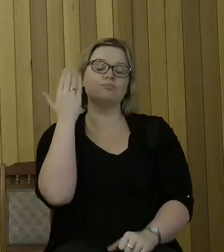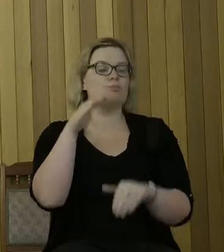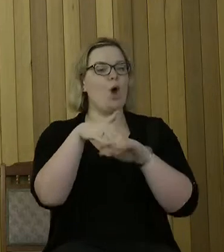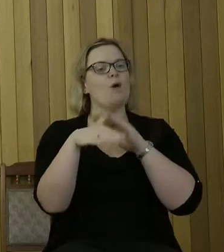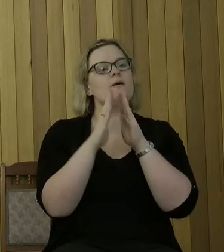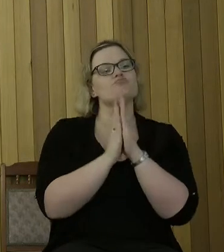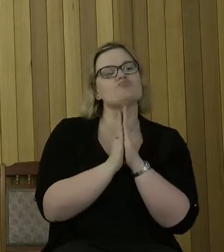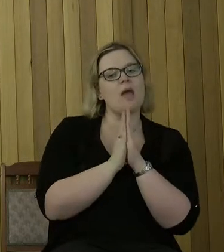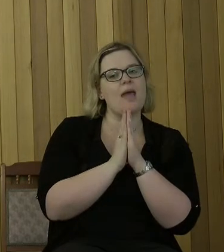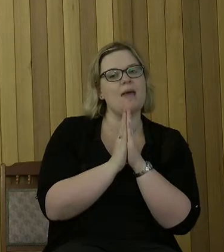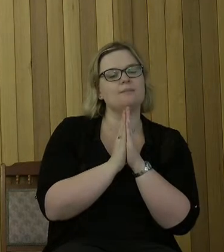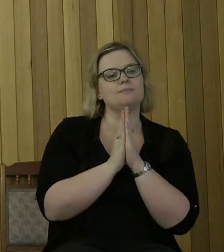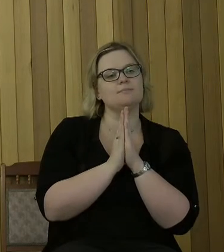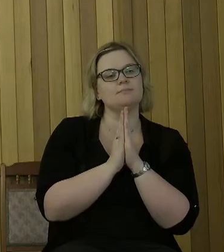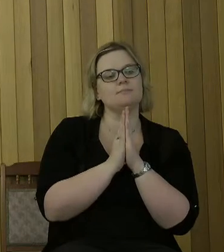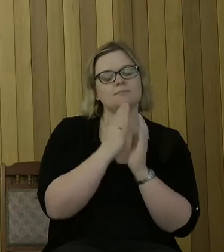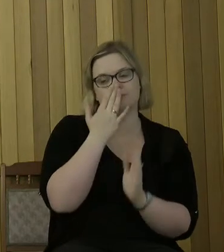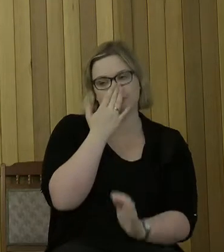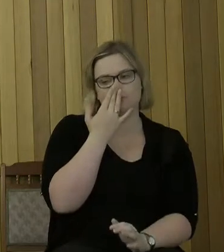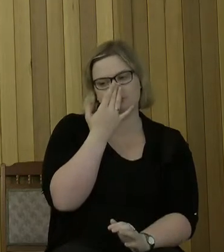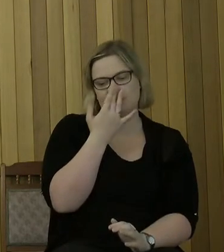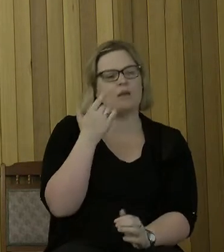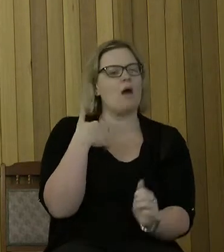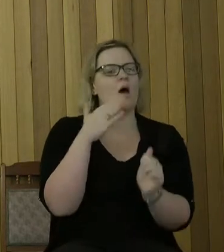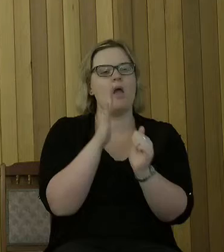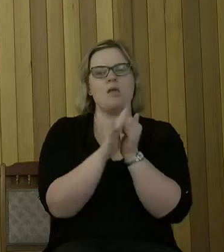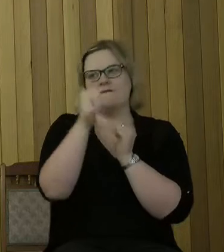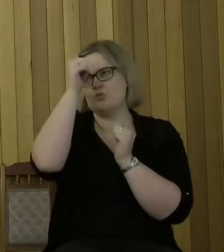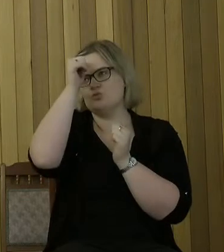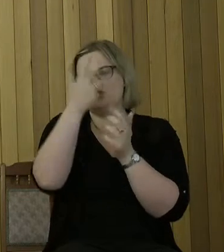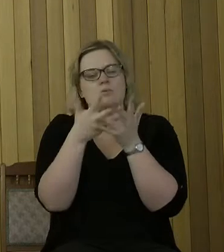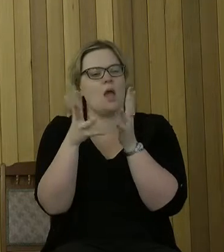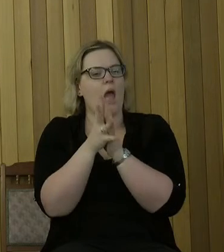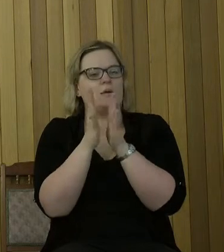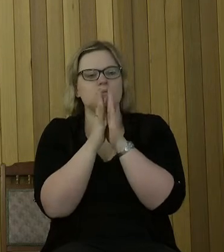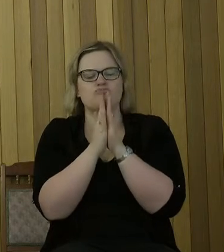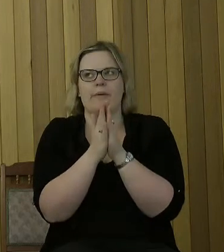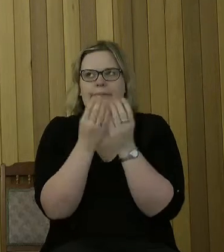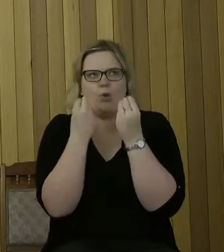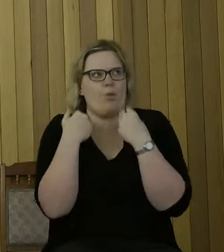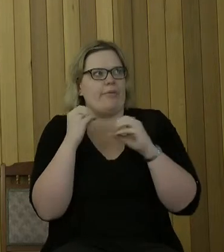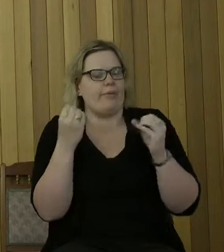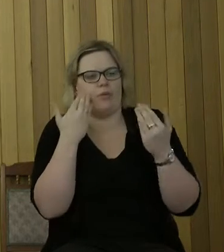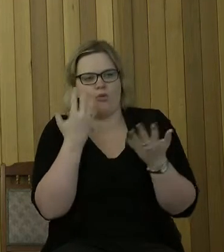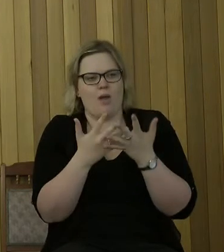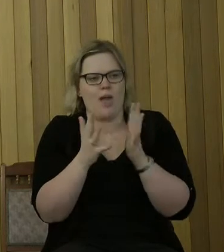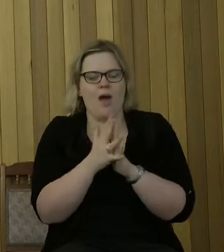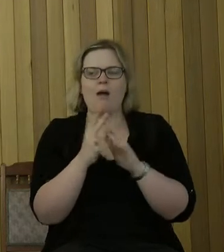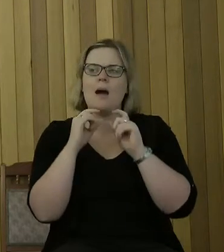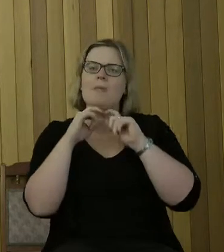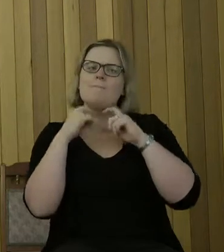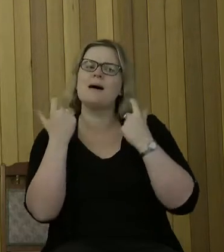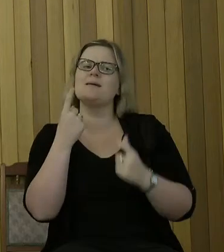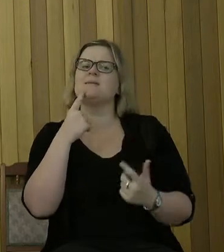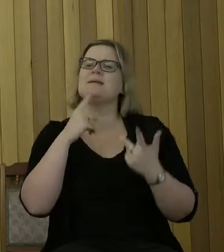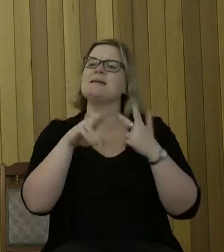prayer. He said, I never understood how to pray. I didn't know how to pray. And the pastor would call and said, if